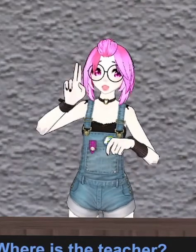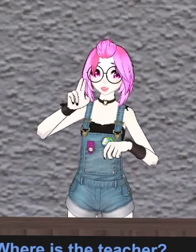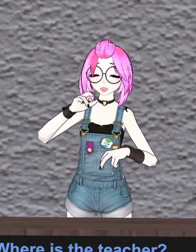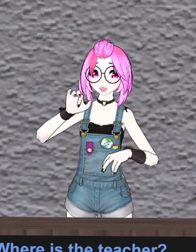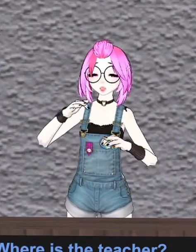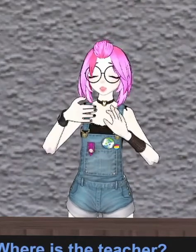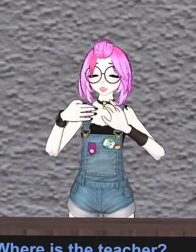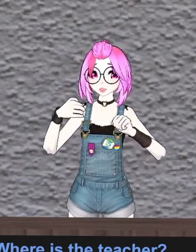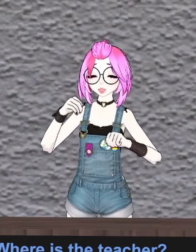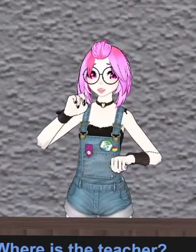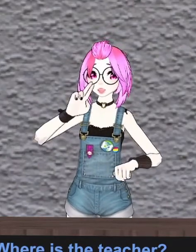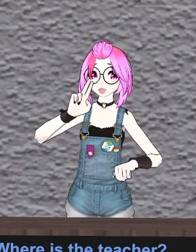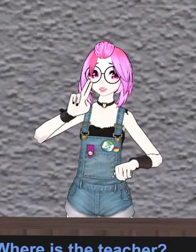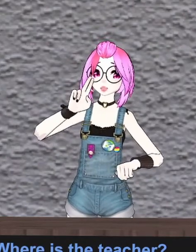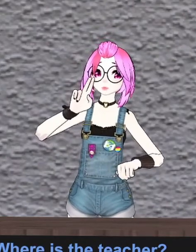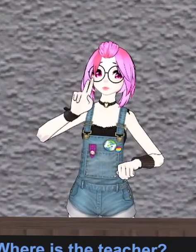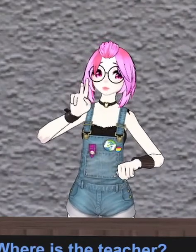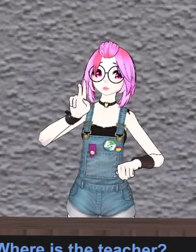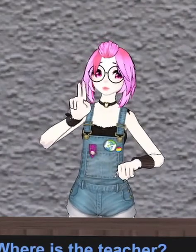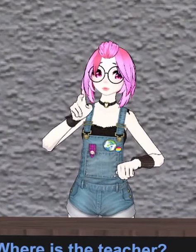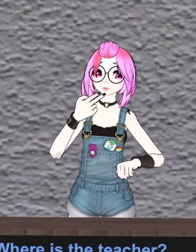Could you fingers spell that one more time? I had a lag spike. I'm sorry.